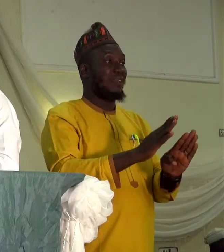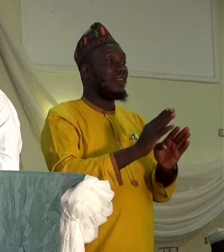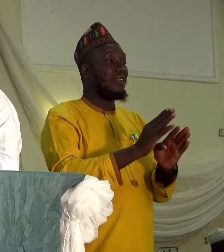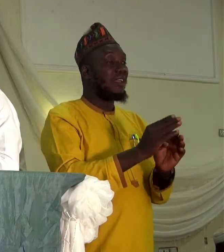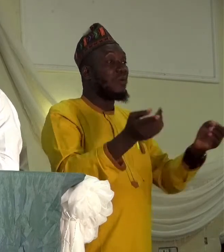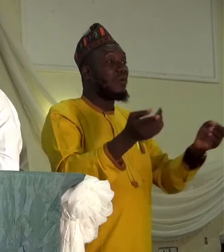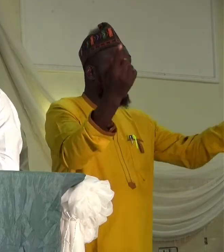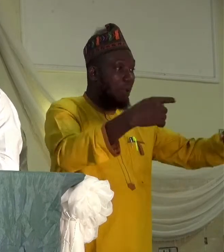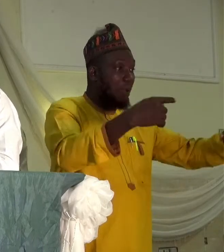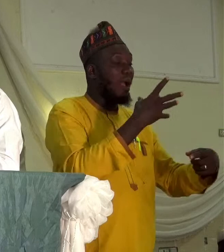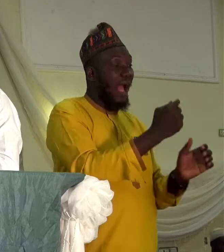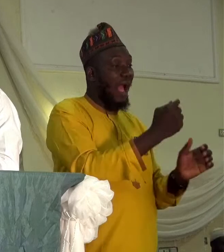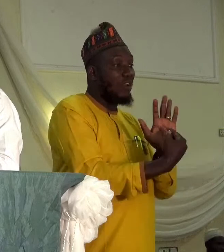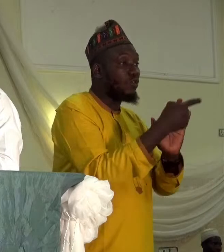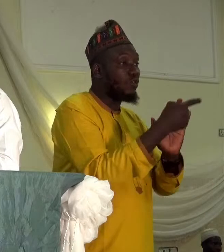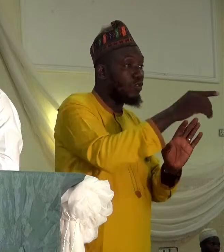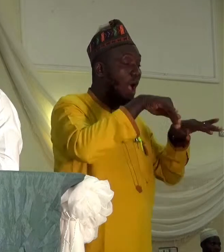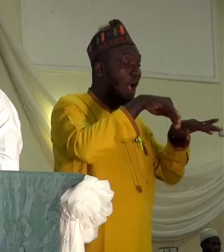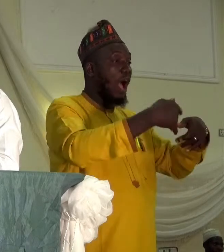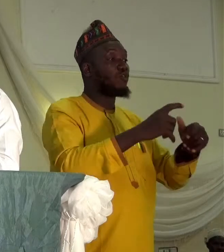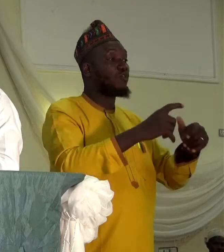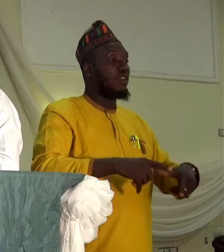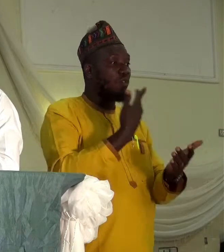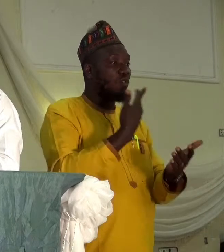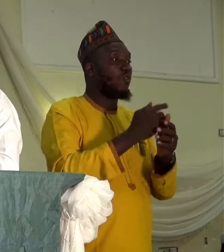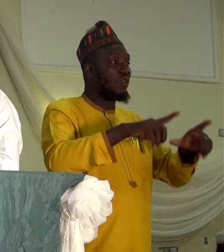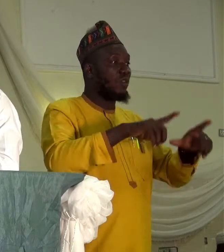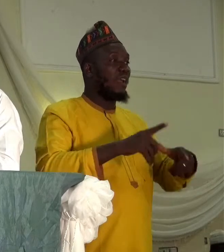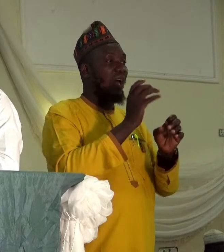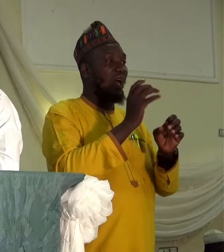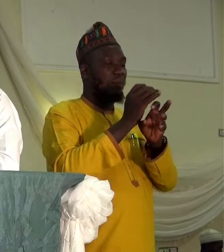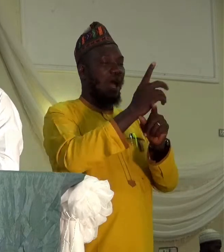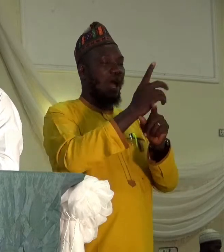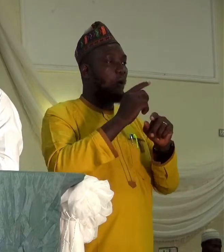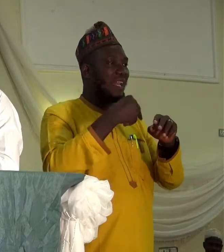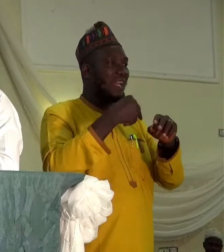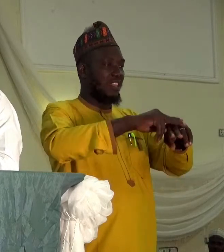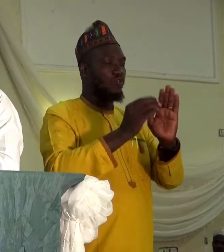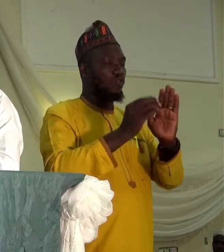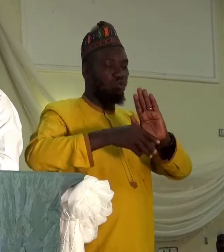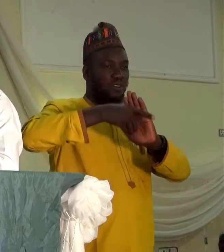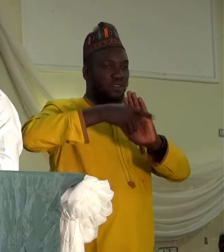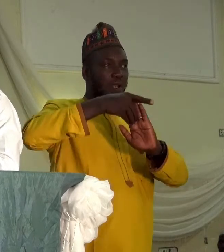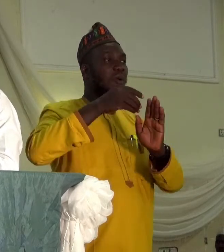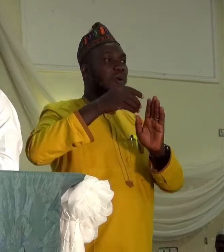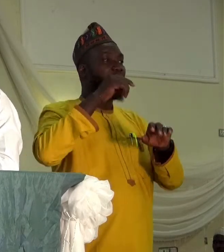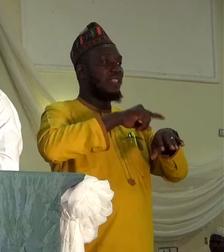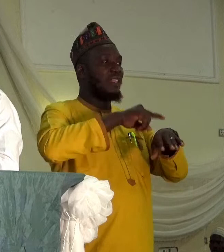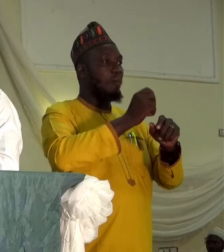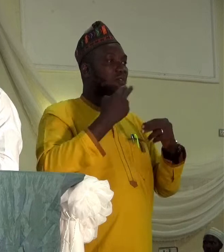demonstrated how to live a good life that will make our nation to develop in terms of education, in terms of health,